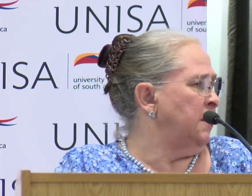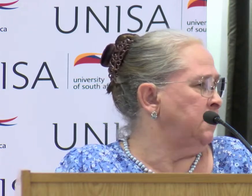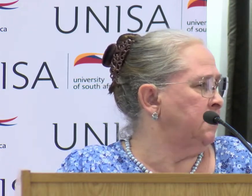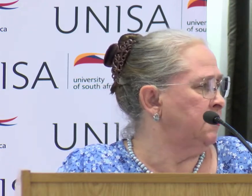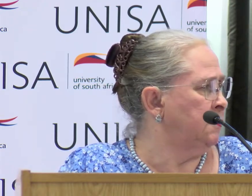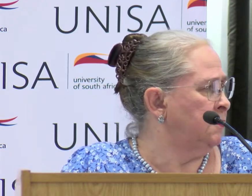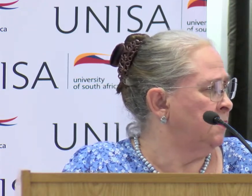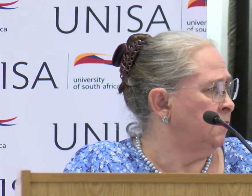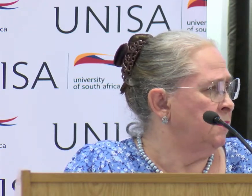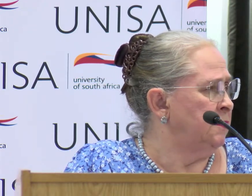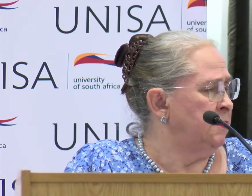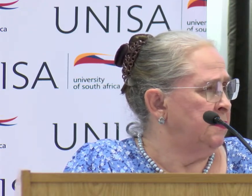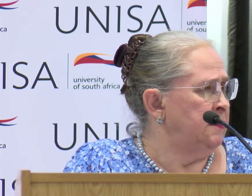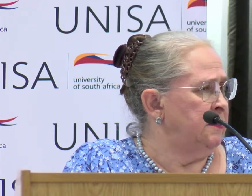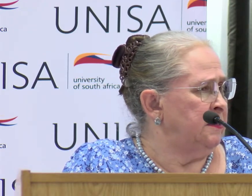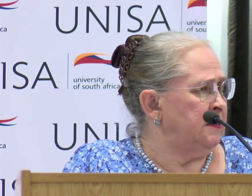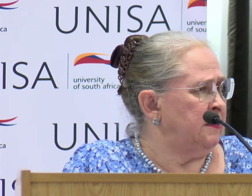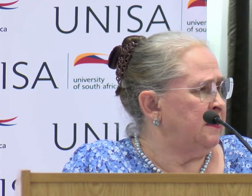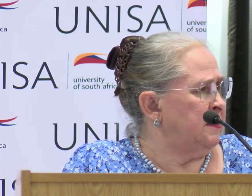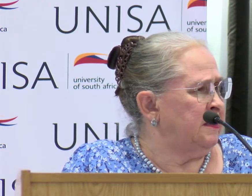not wash.